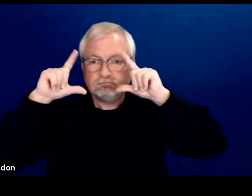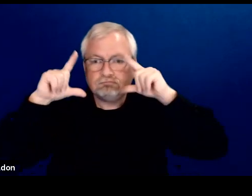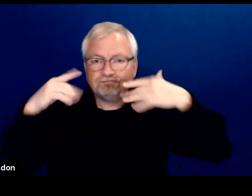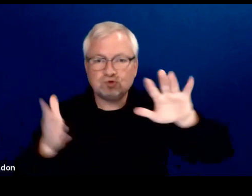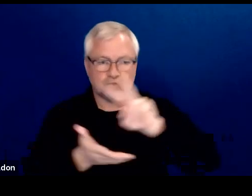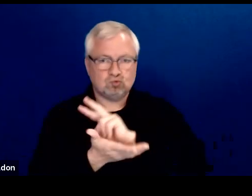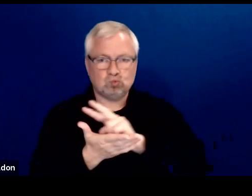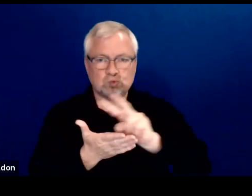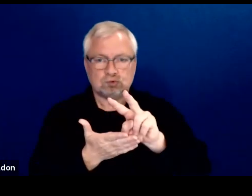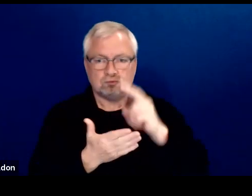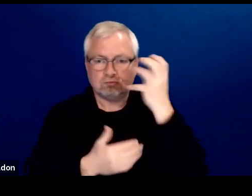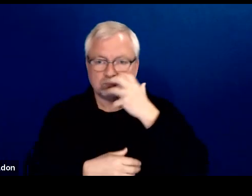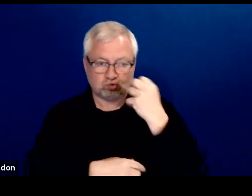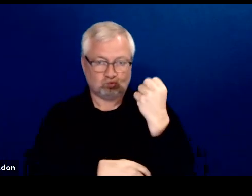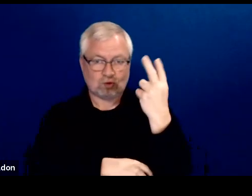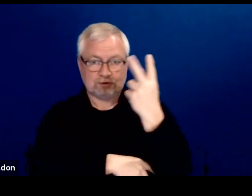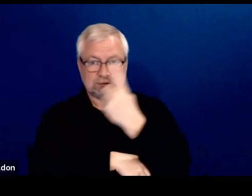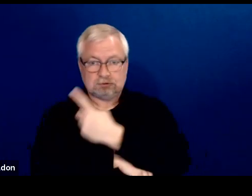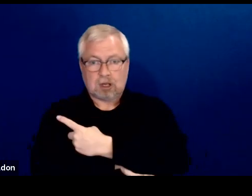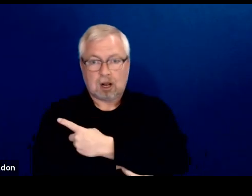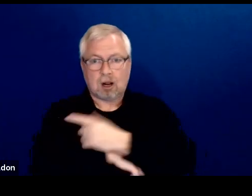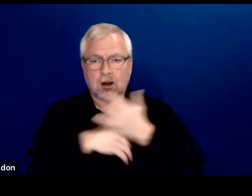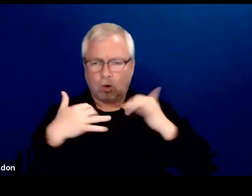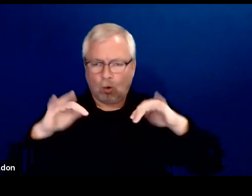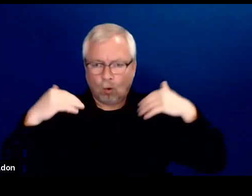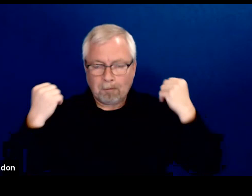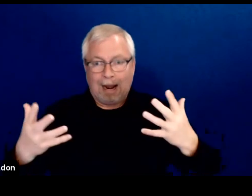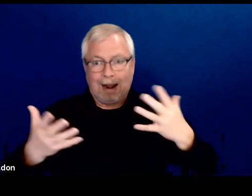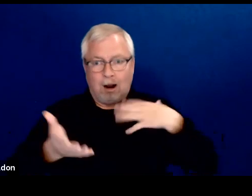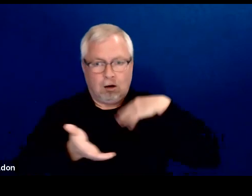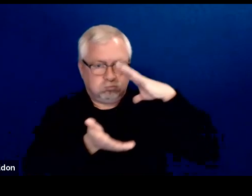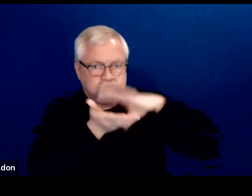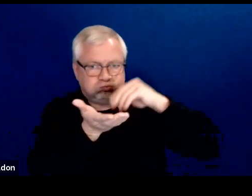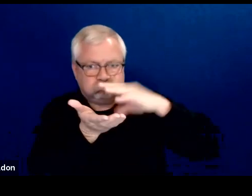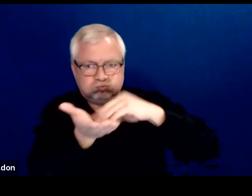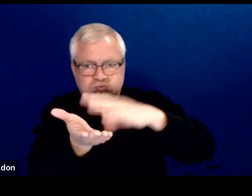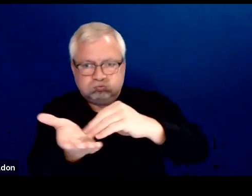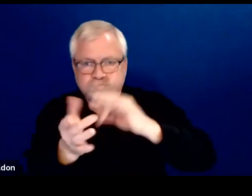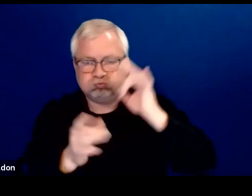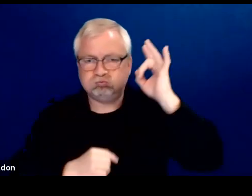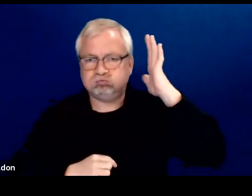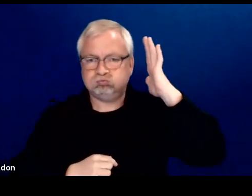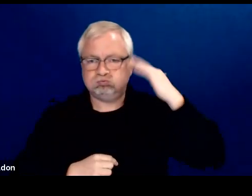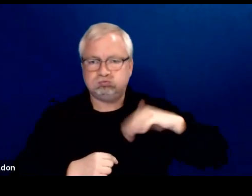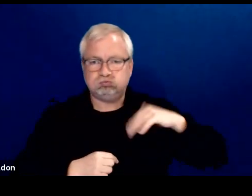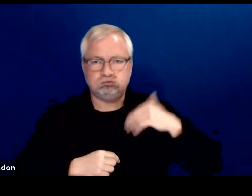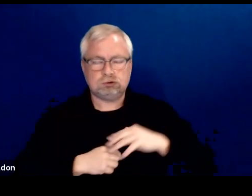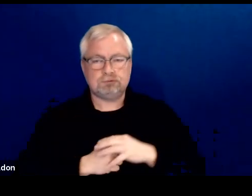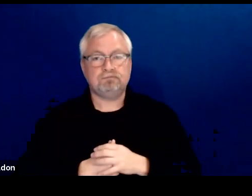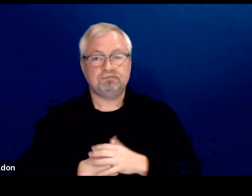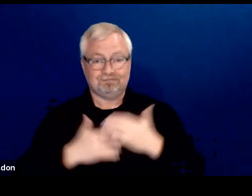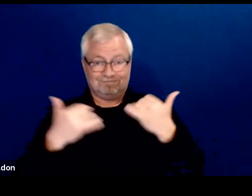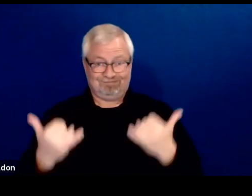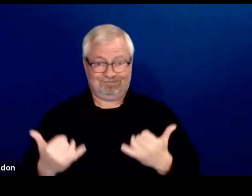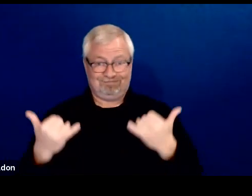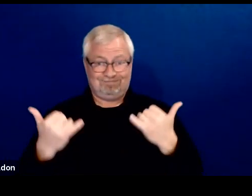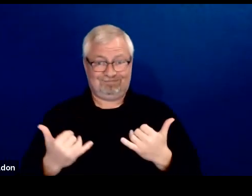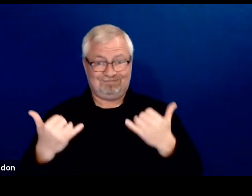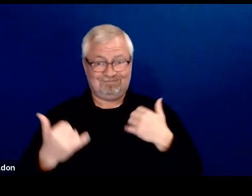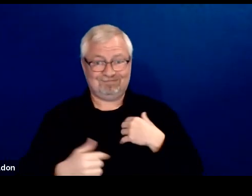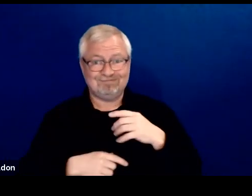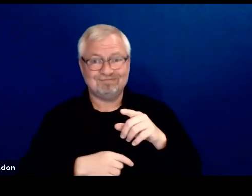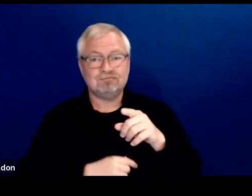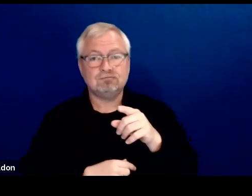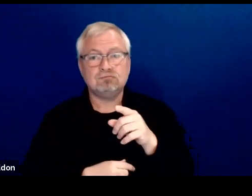more we've learned and what's come on board. Just this morning, FDA approving the serological tests on antibodies with basically the